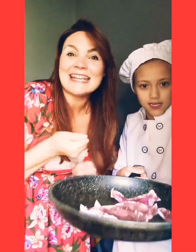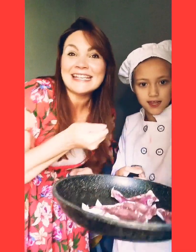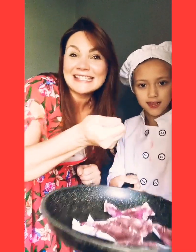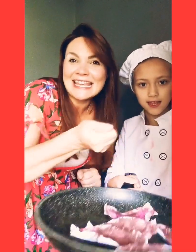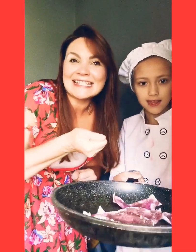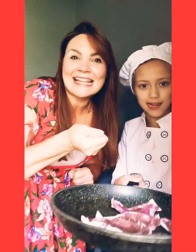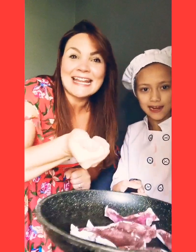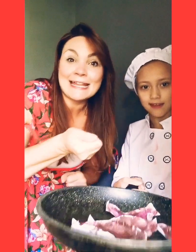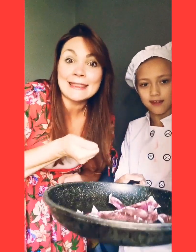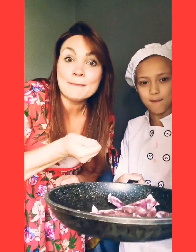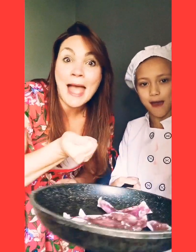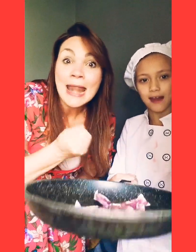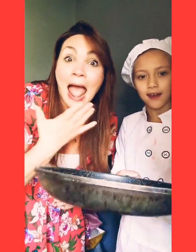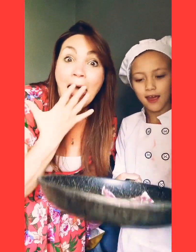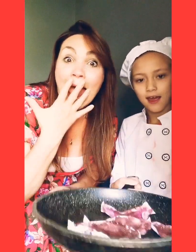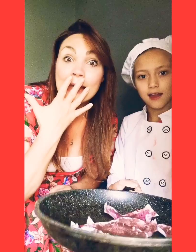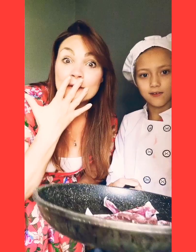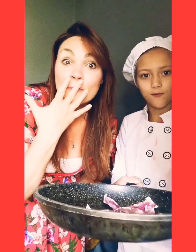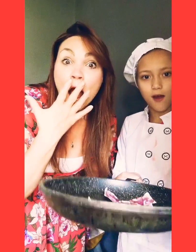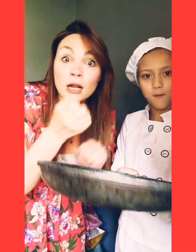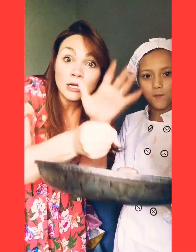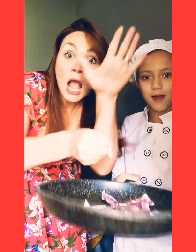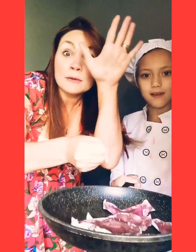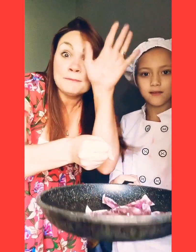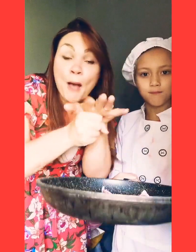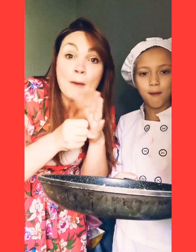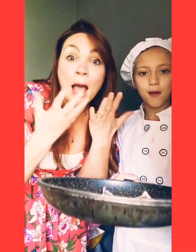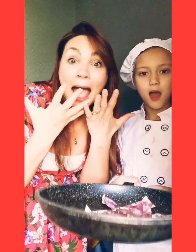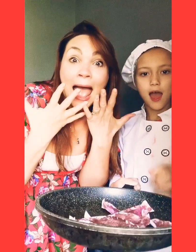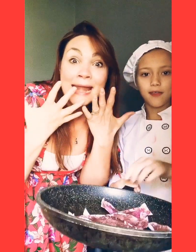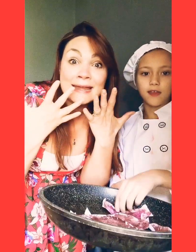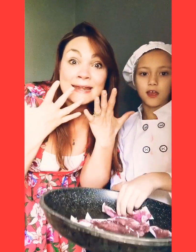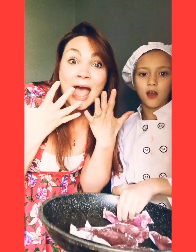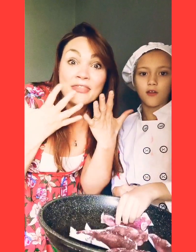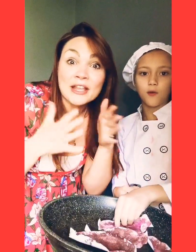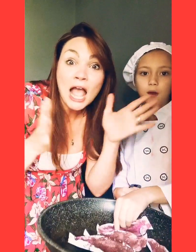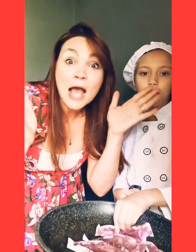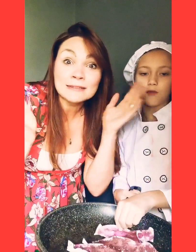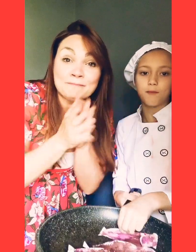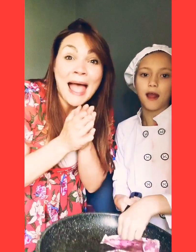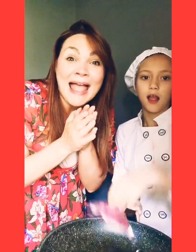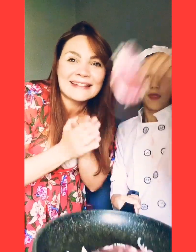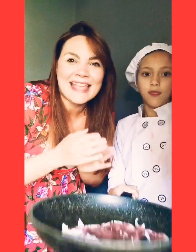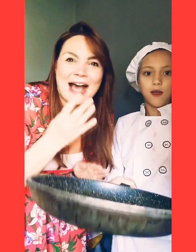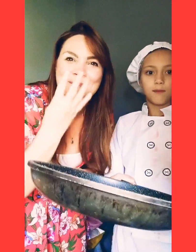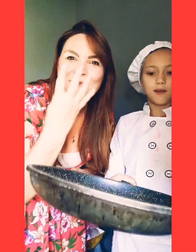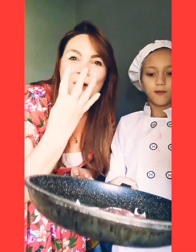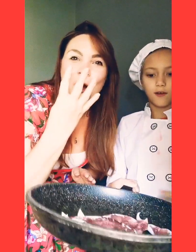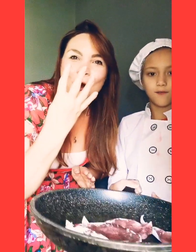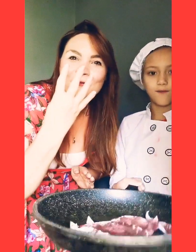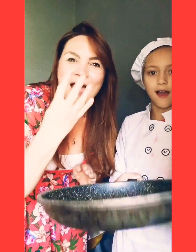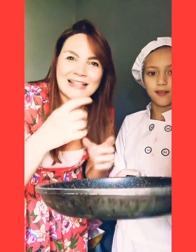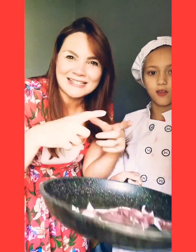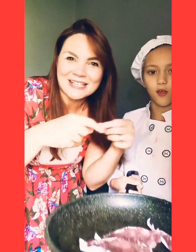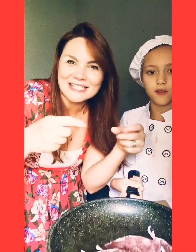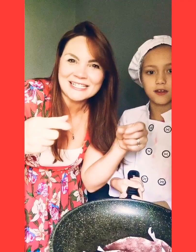5 fat sausages sizzling in the pan. And if one goes pop and another goes pan, there'll be